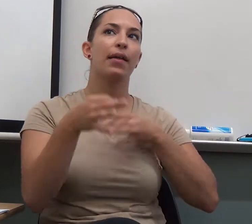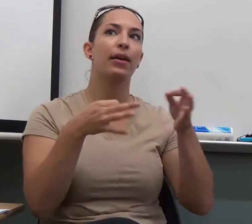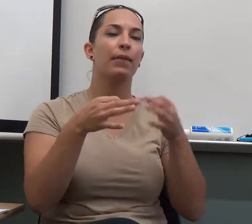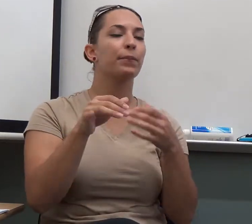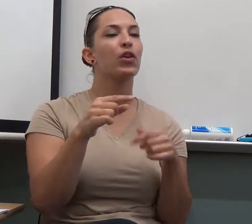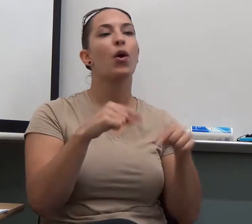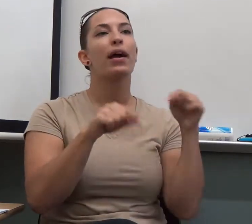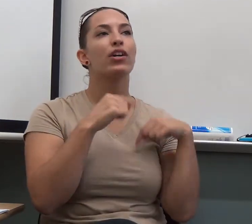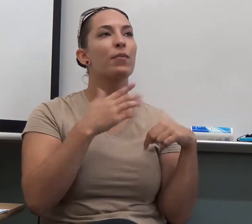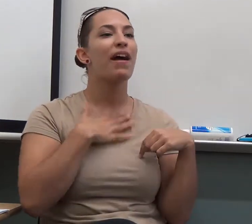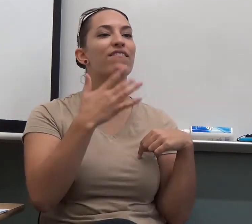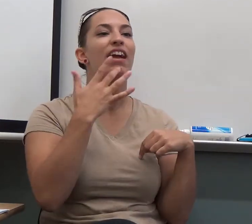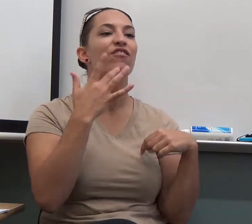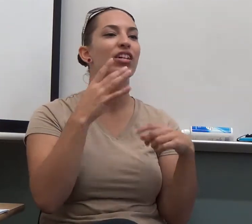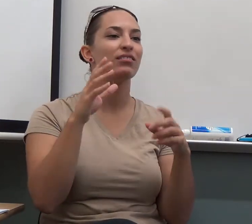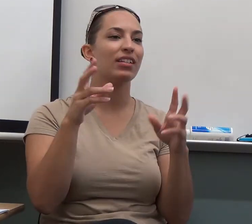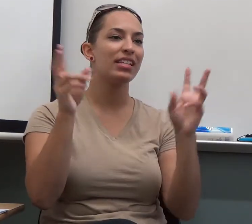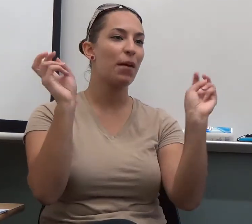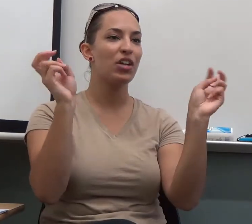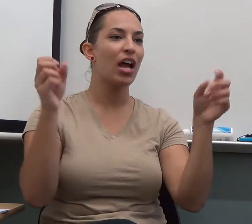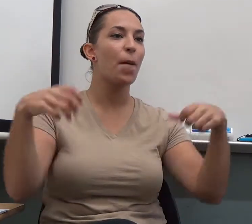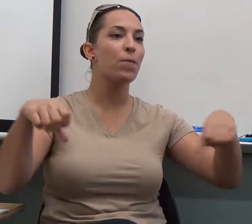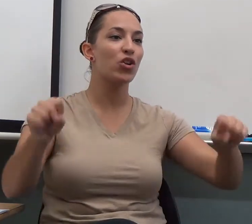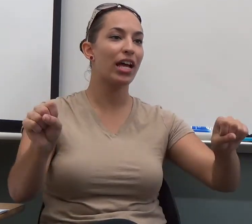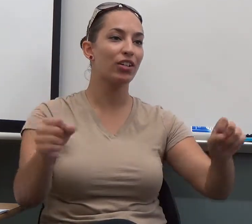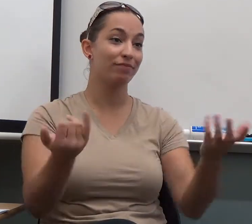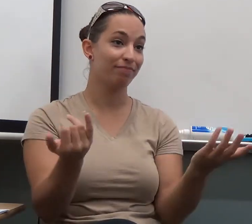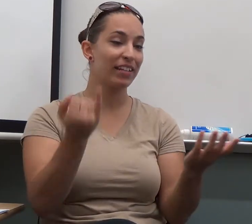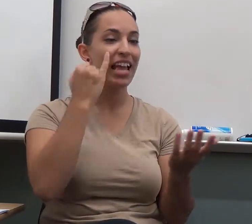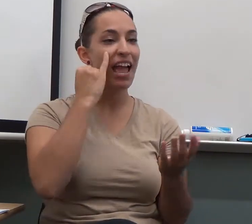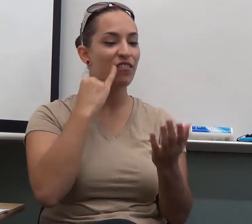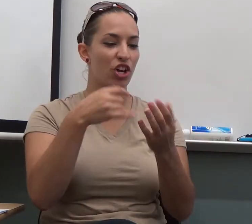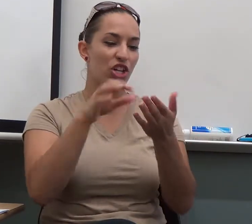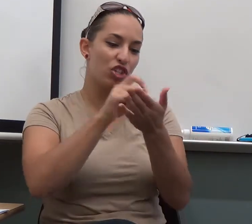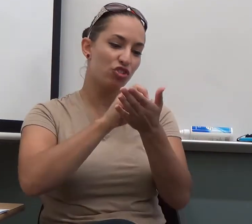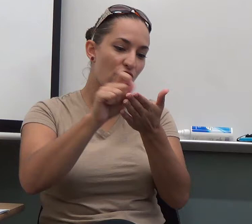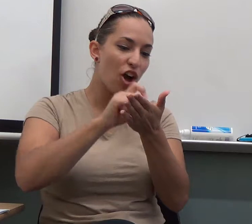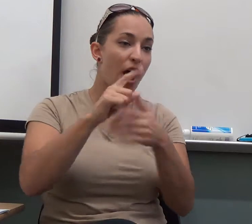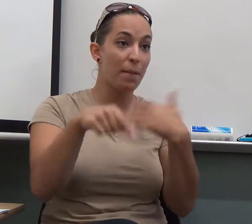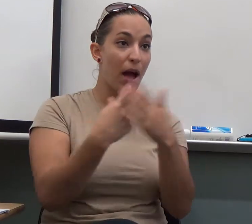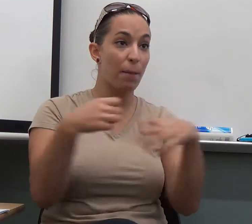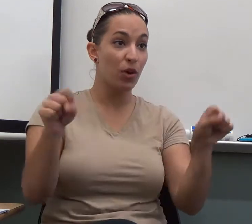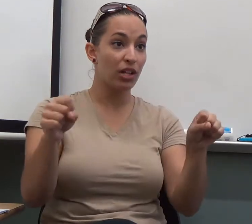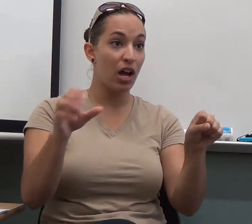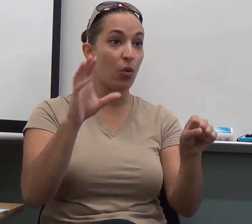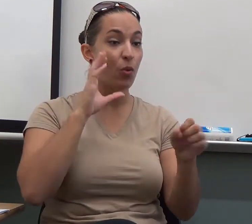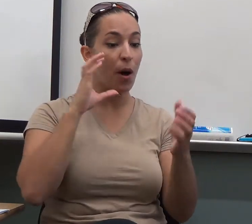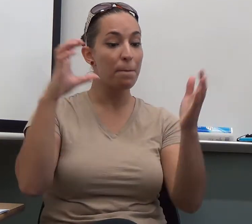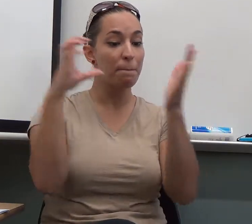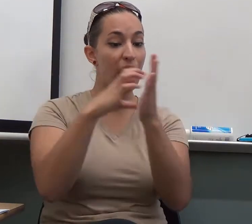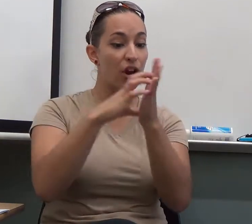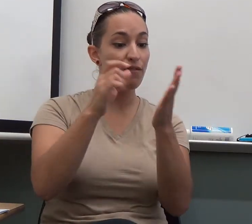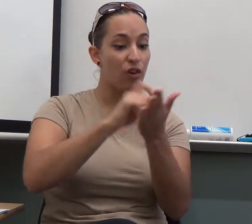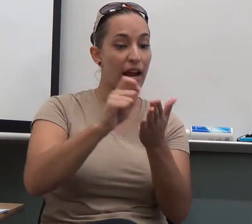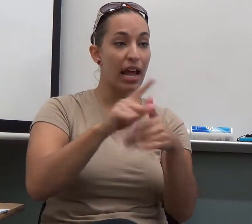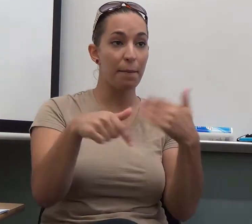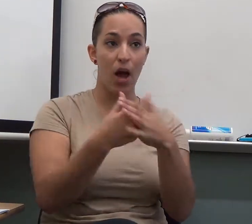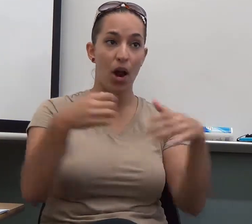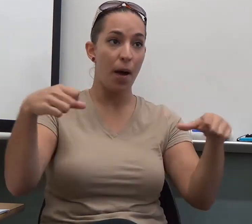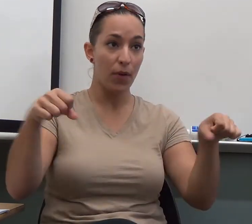favorite subjects, motorcycles. If you're telling me about motorcycles, you're not going to write a paragraph about a motorcycle. You're going to write a paragraph